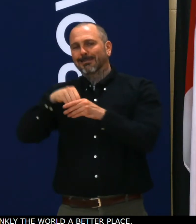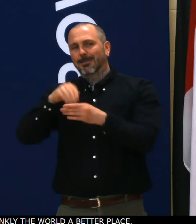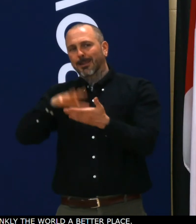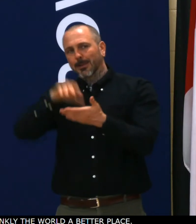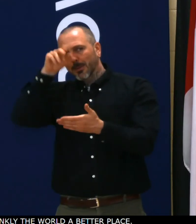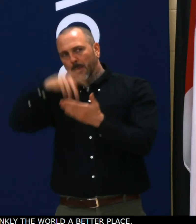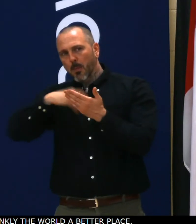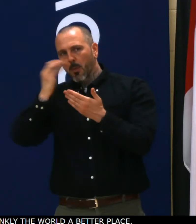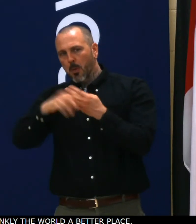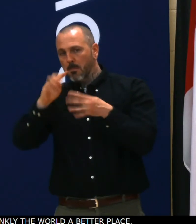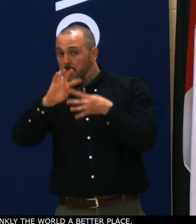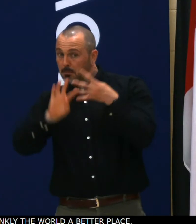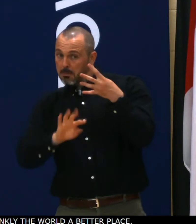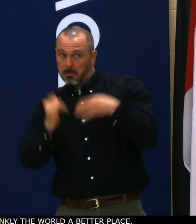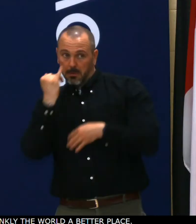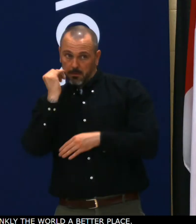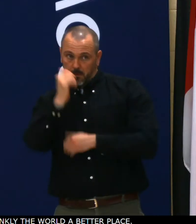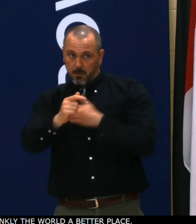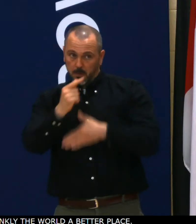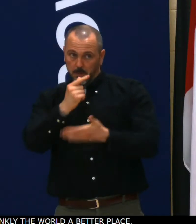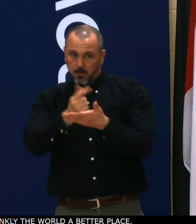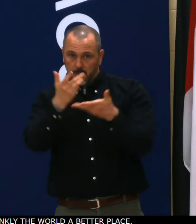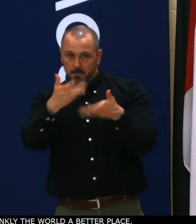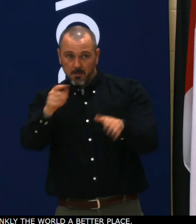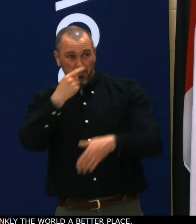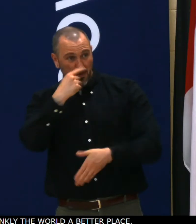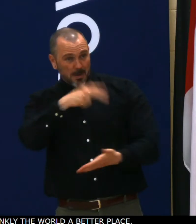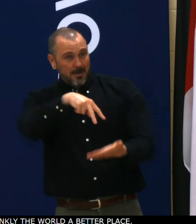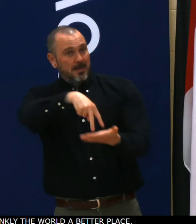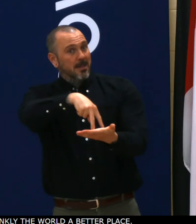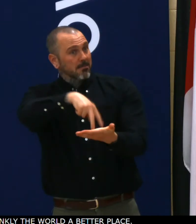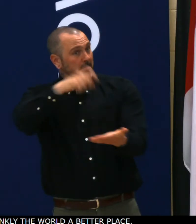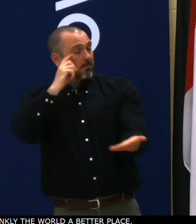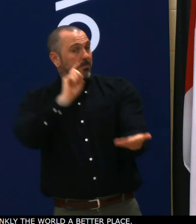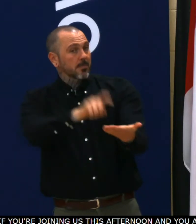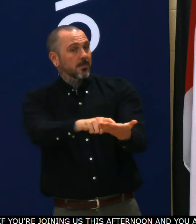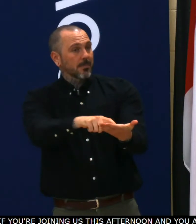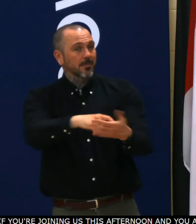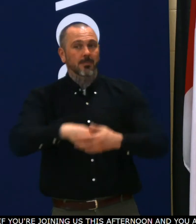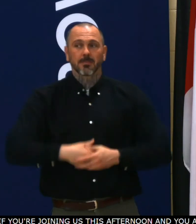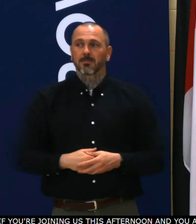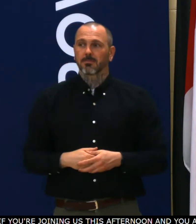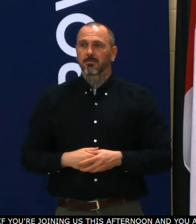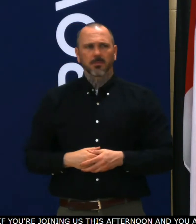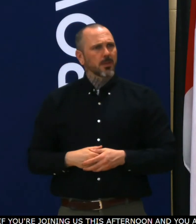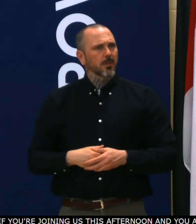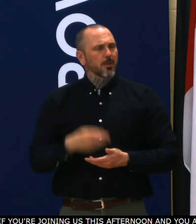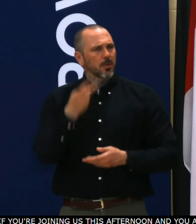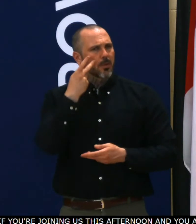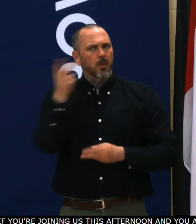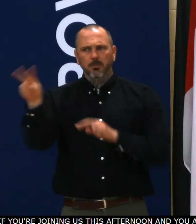programs, would you now stand to be recognized? And folks, look around the room and see who stands up.